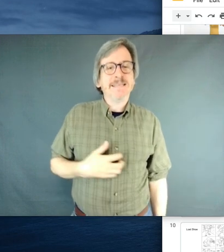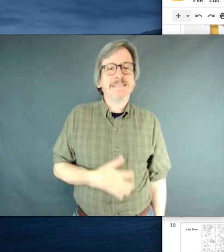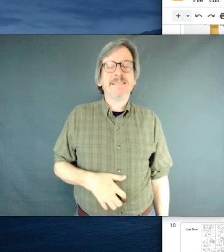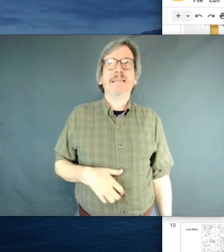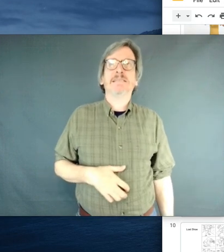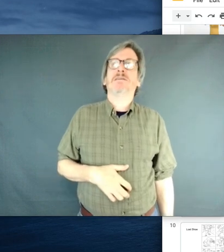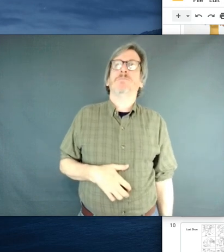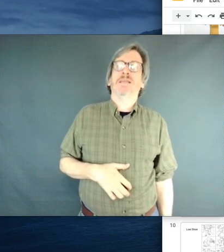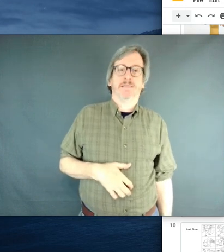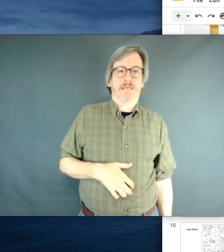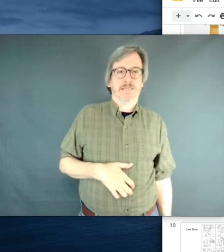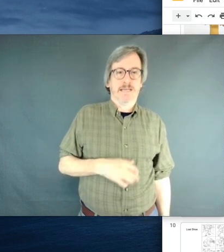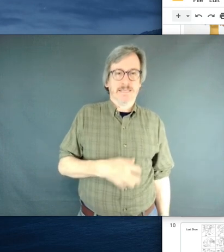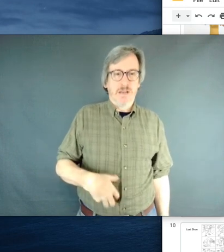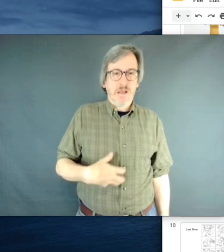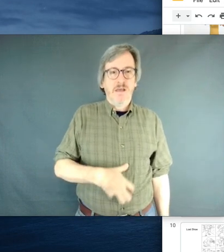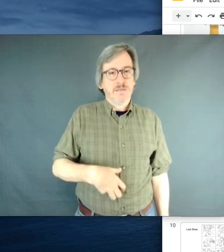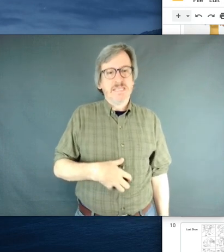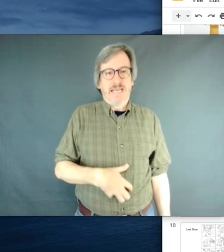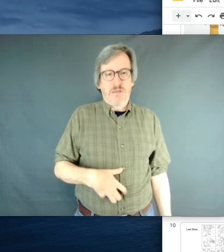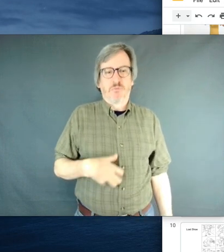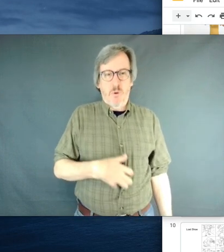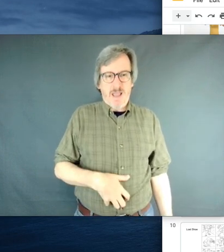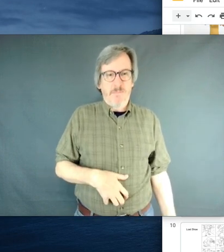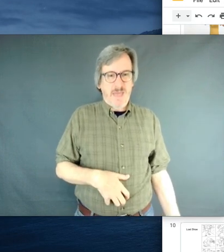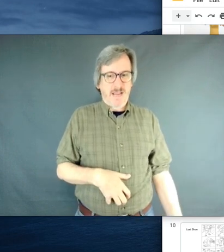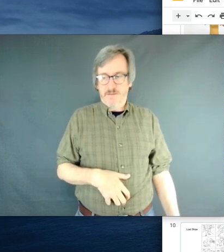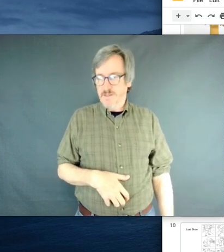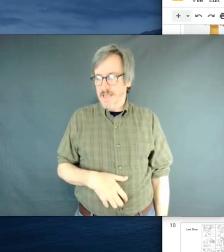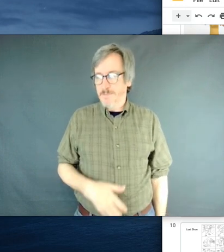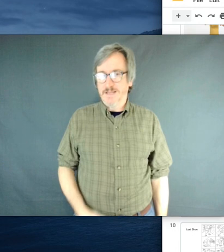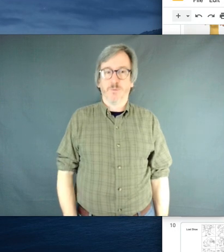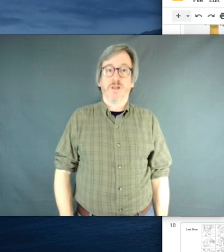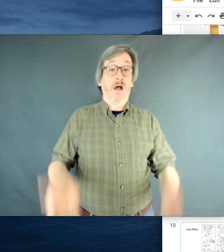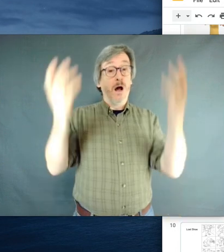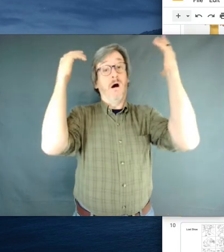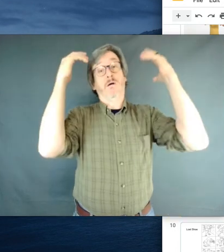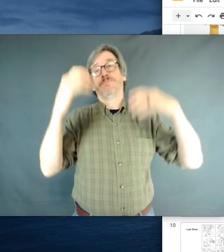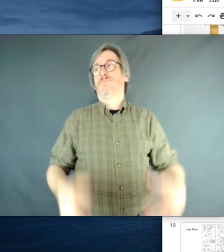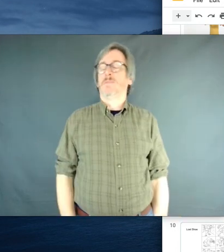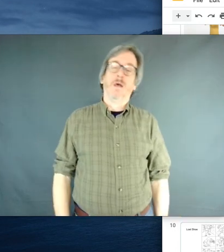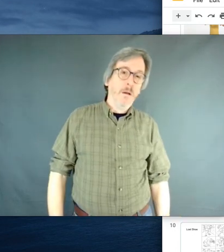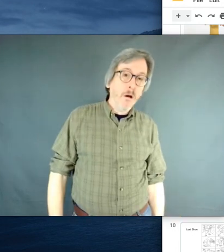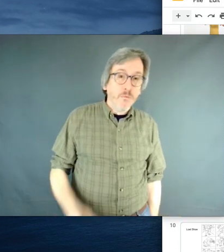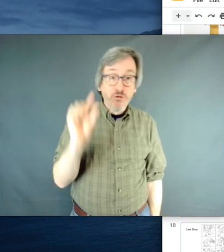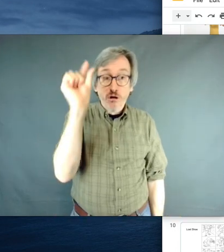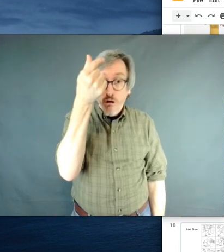now this doesn't necessarily mean disgusted as in sick, throwing up, that kind of thing. It means more like, oh.